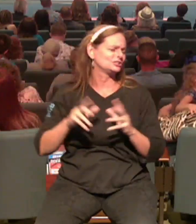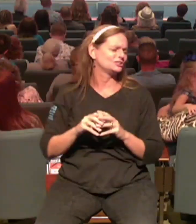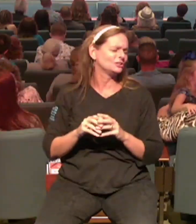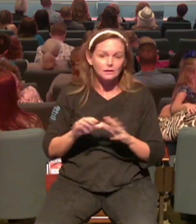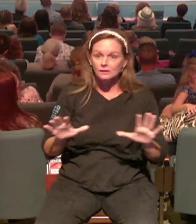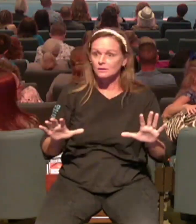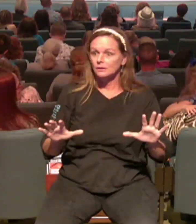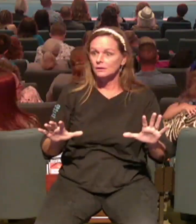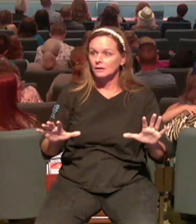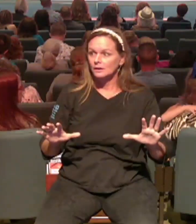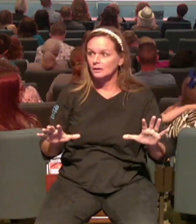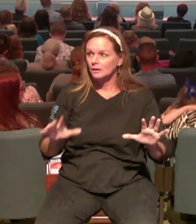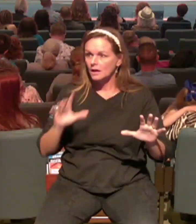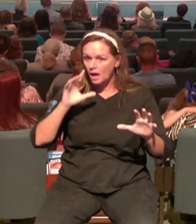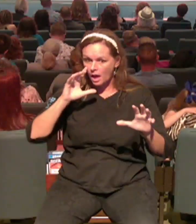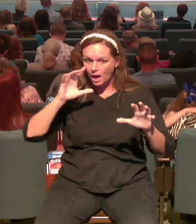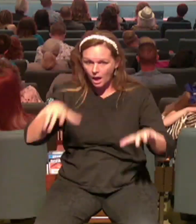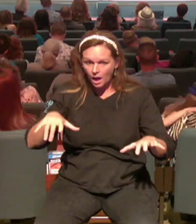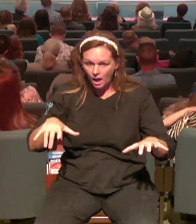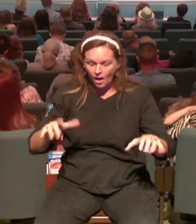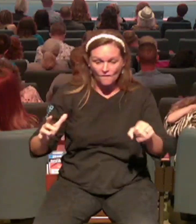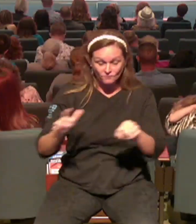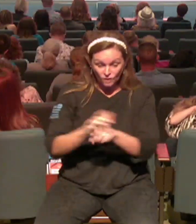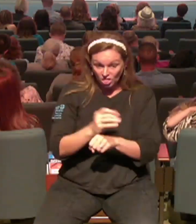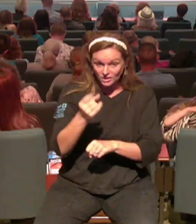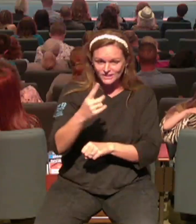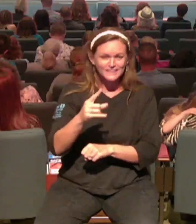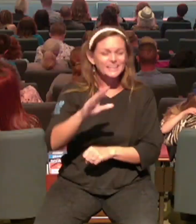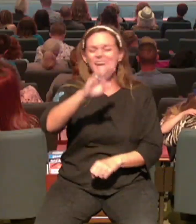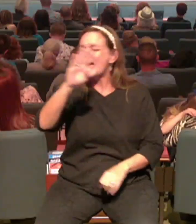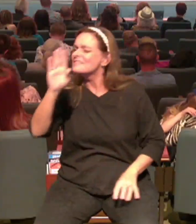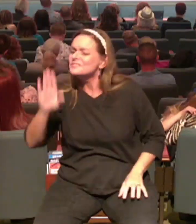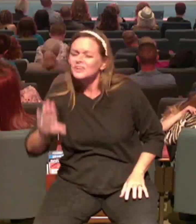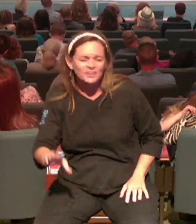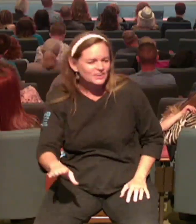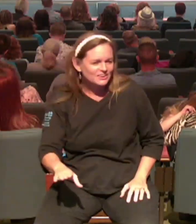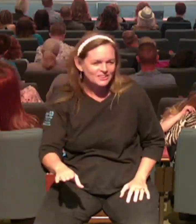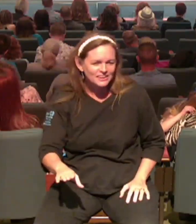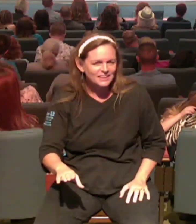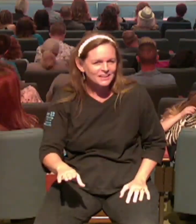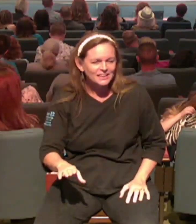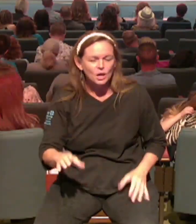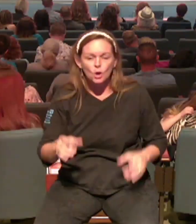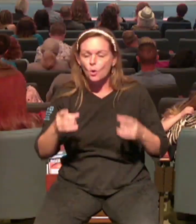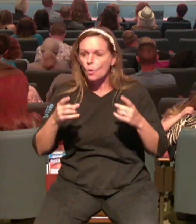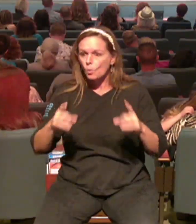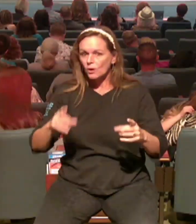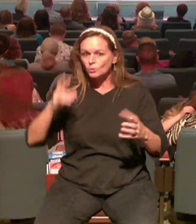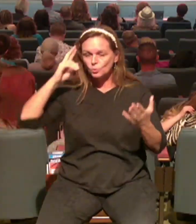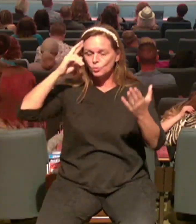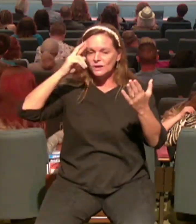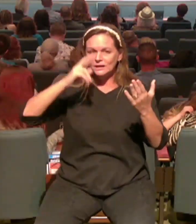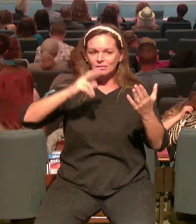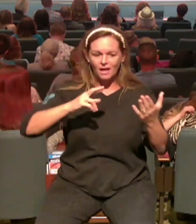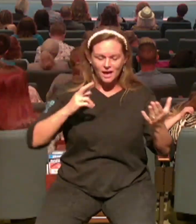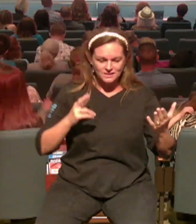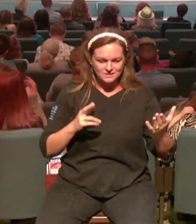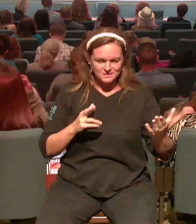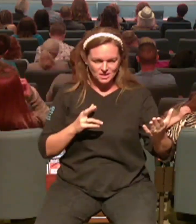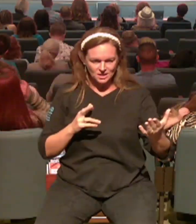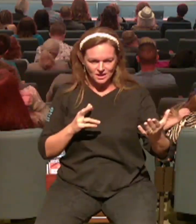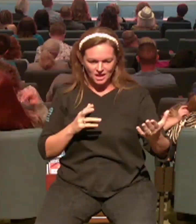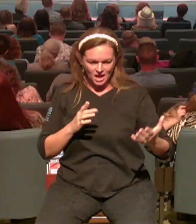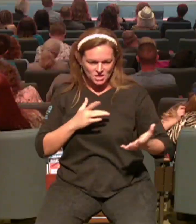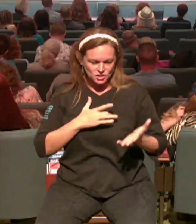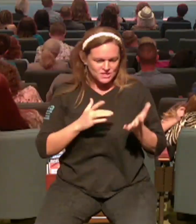think, yeah, I've heard that scripture before. I understand what Jesus did for me. The moment you're at that place, you don't have a